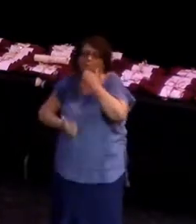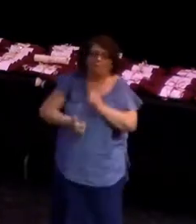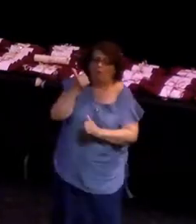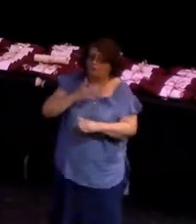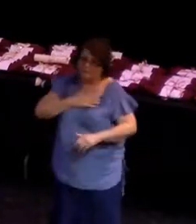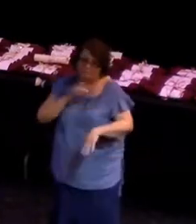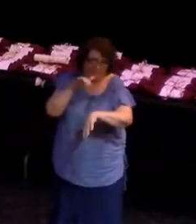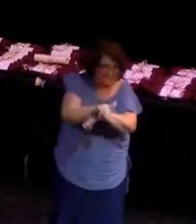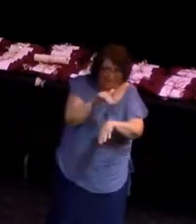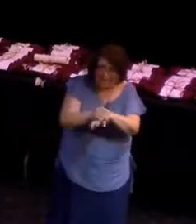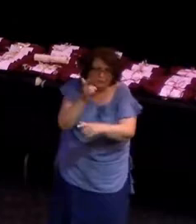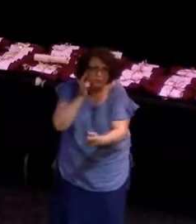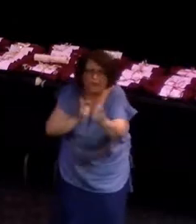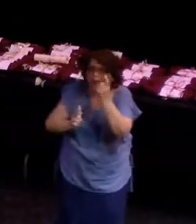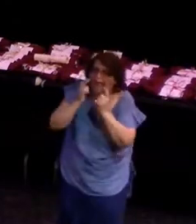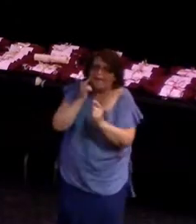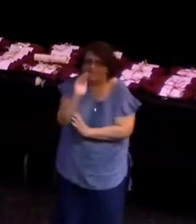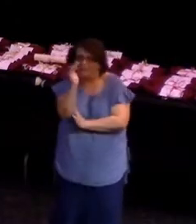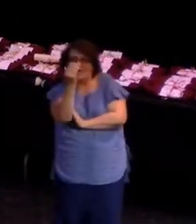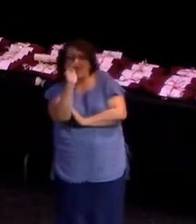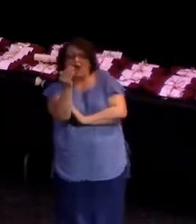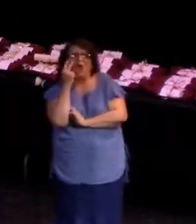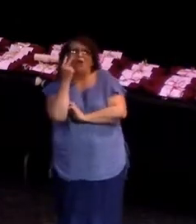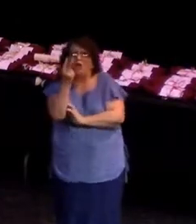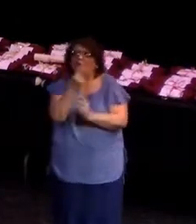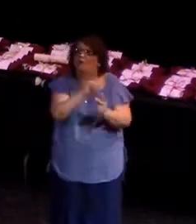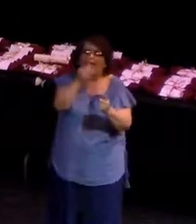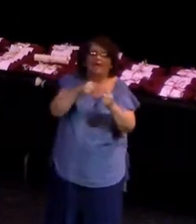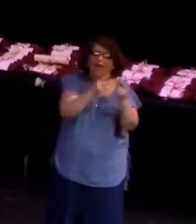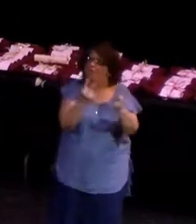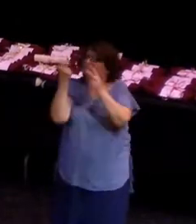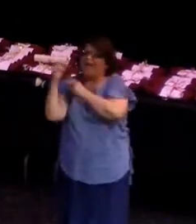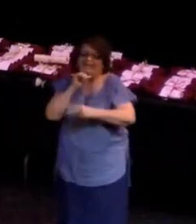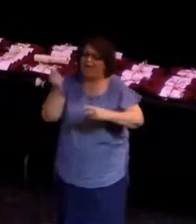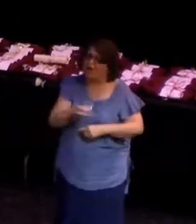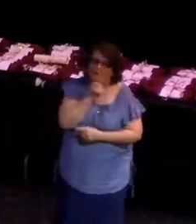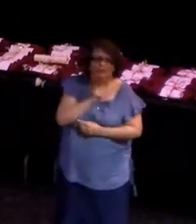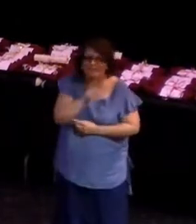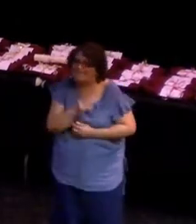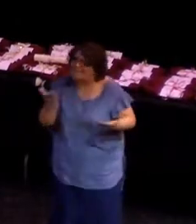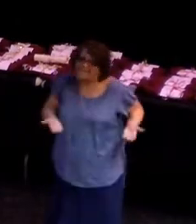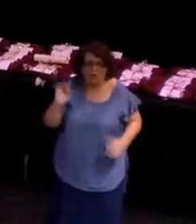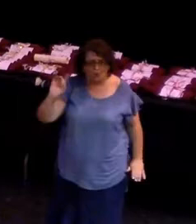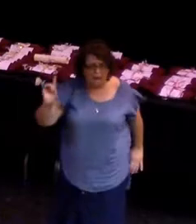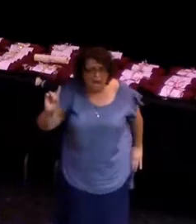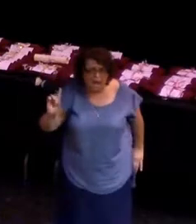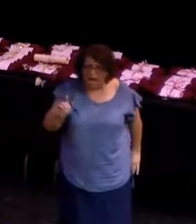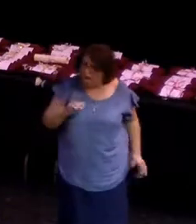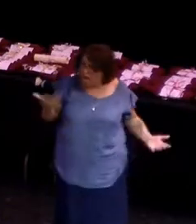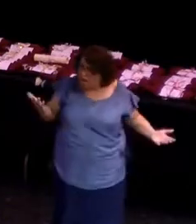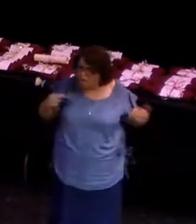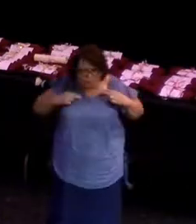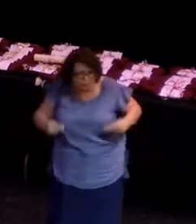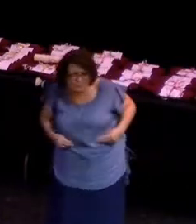nights crying in the mirror, realizing that when I reflect, I'm not really here. So where is